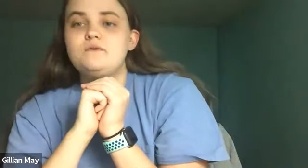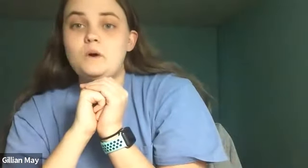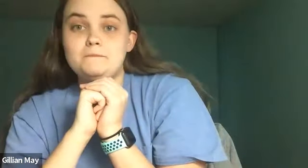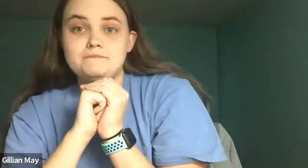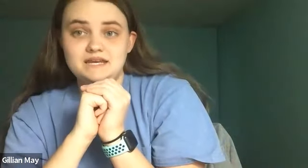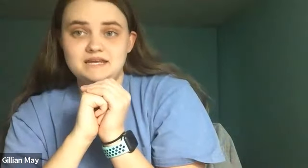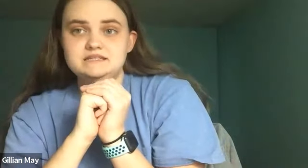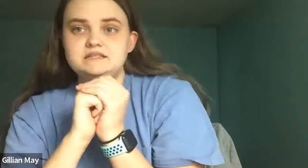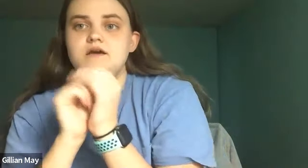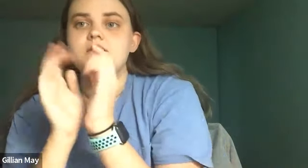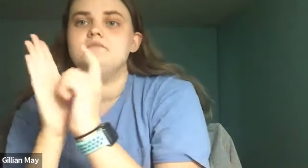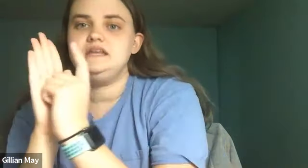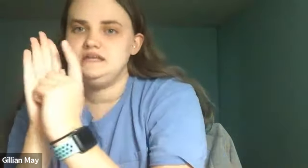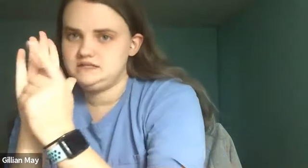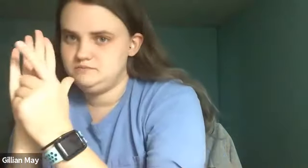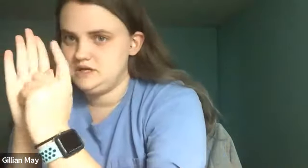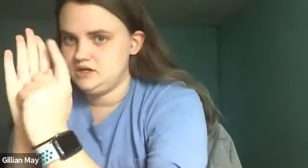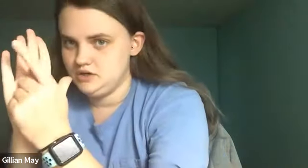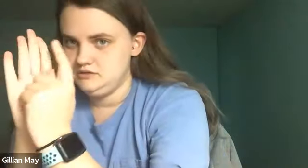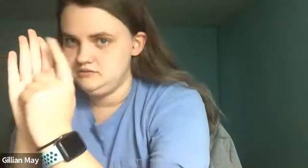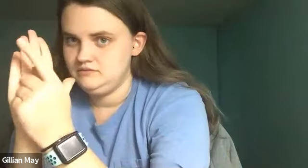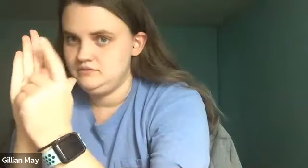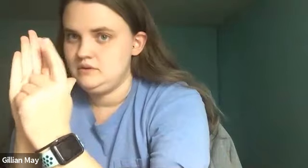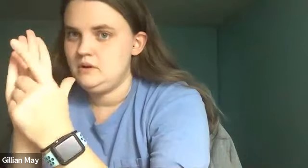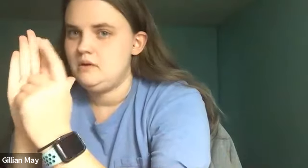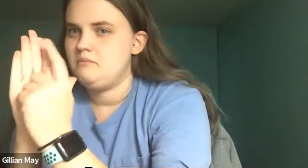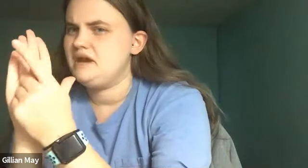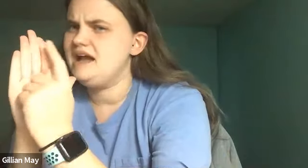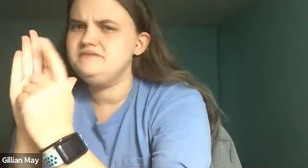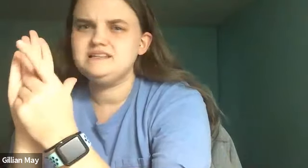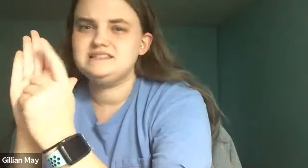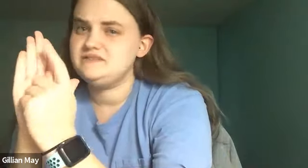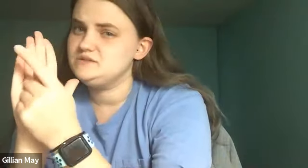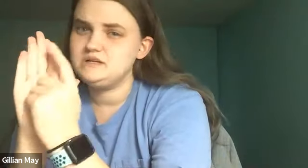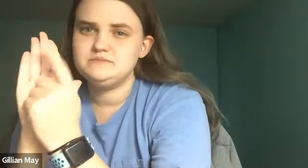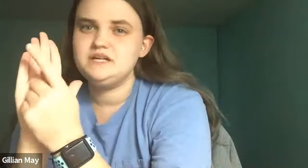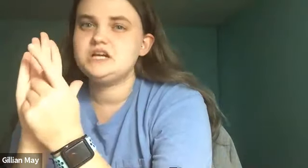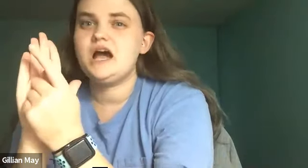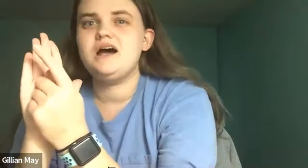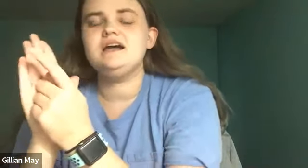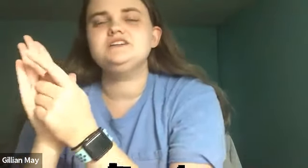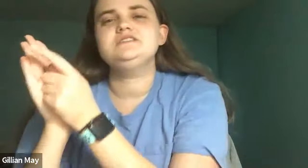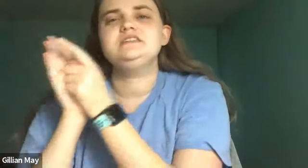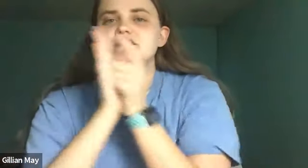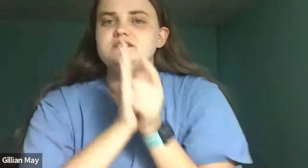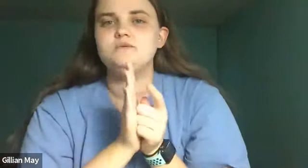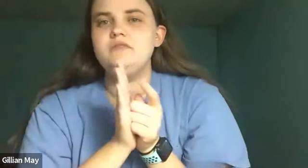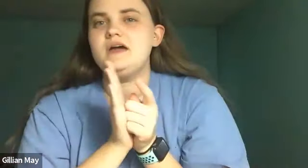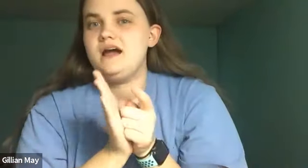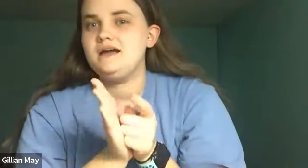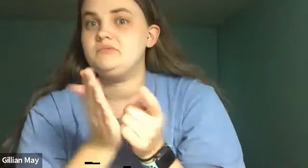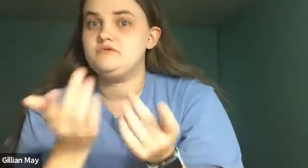For minute, minute is bigger, but I have not seen this one as much. I actually see a different one that I